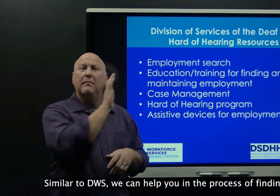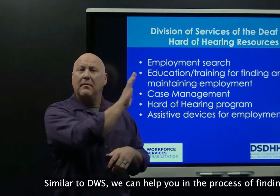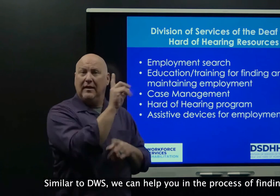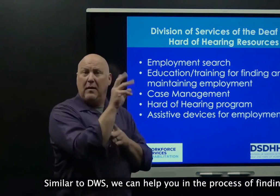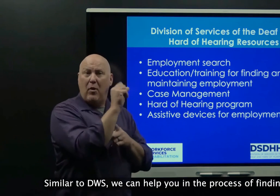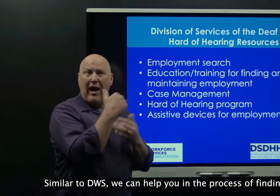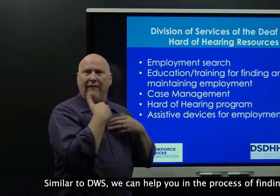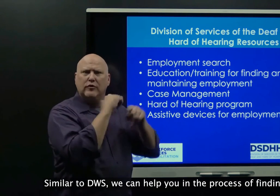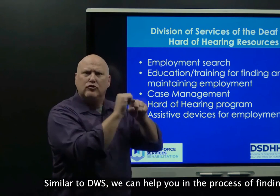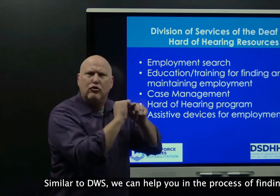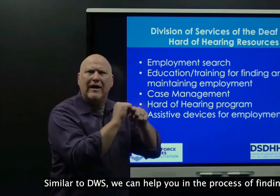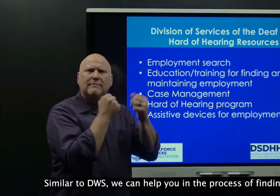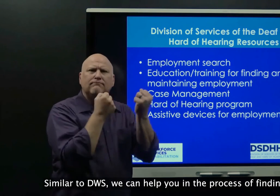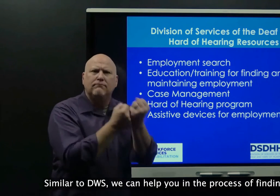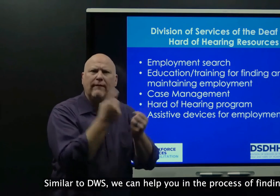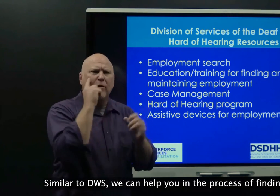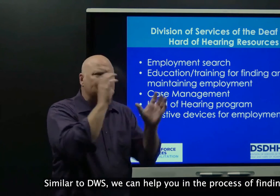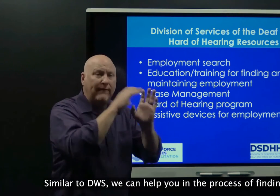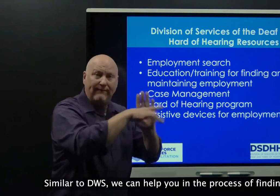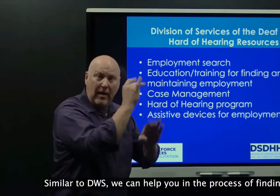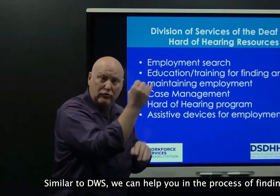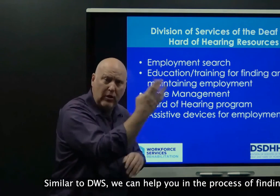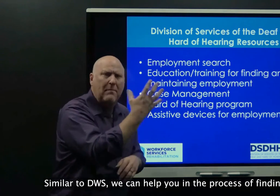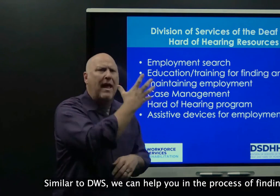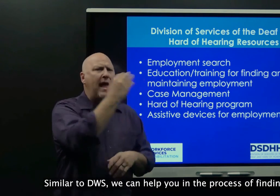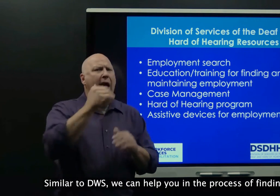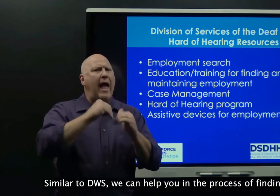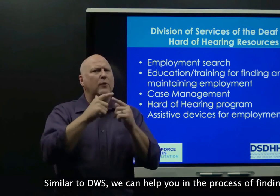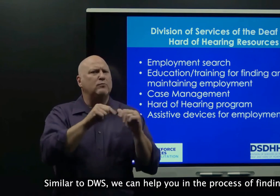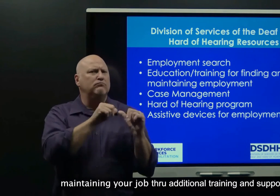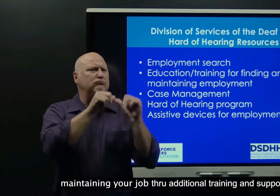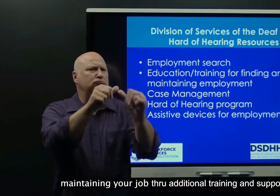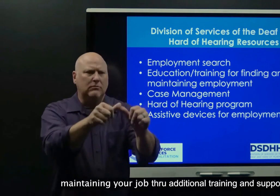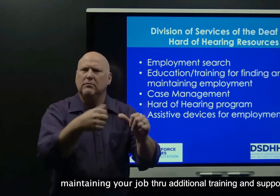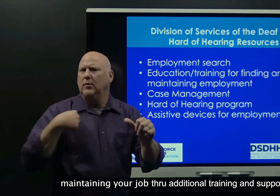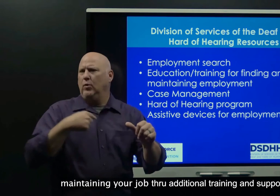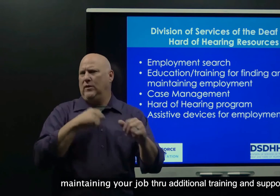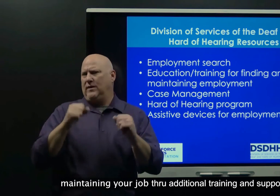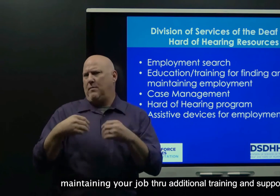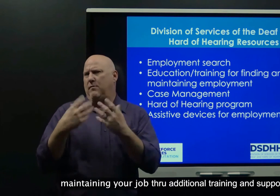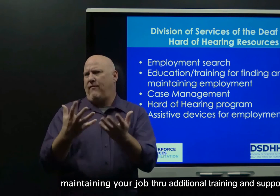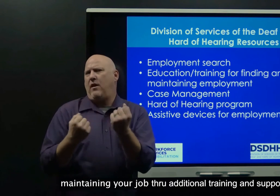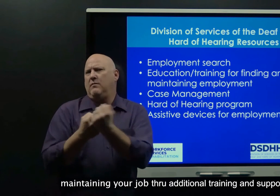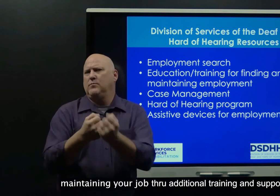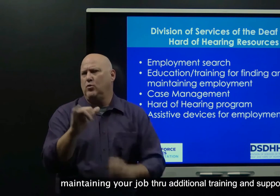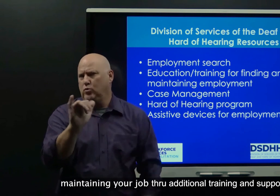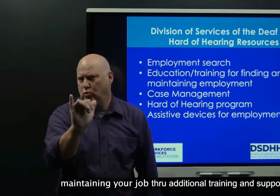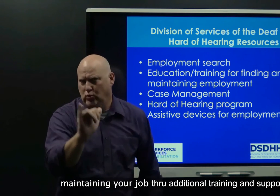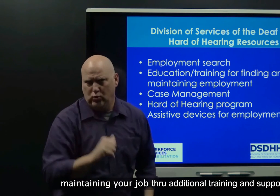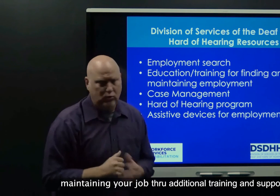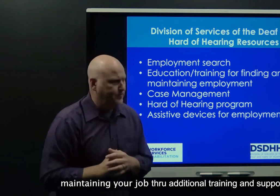Similar to DWS, we can help you in the process of finding and maintaining your job through additional training and support.